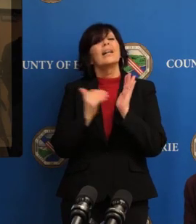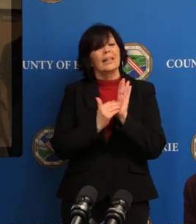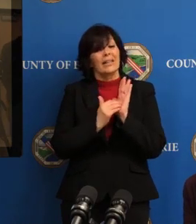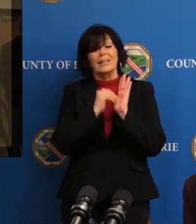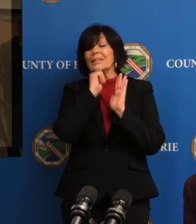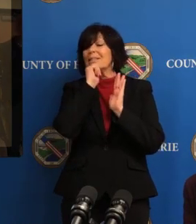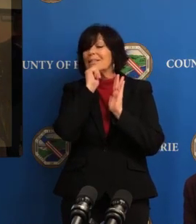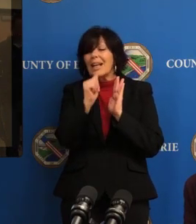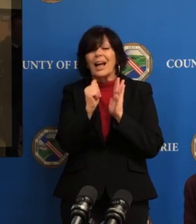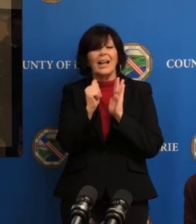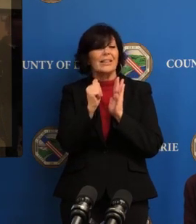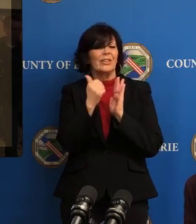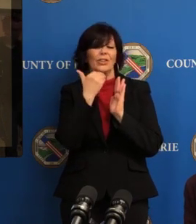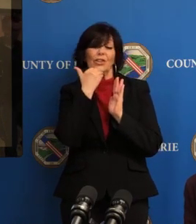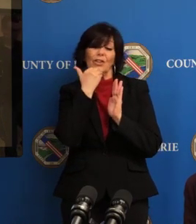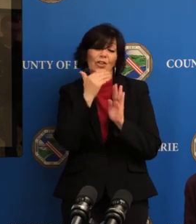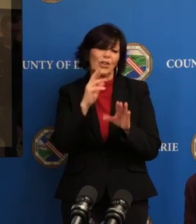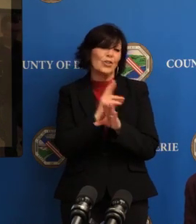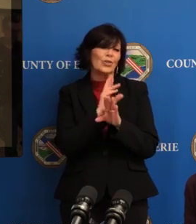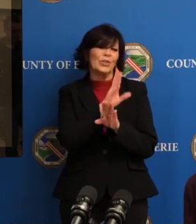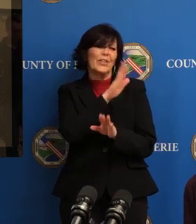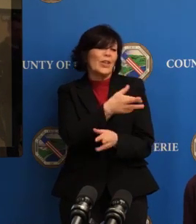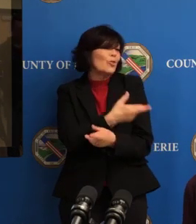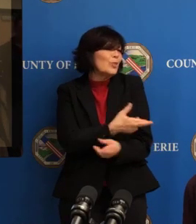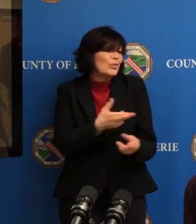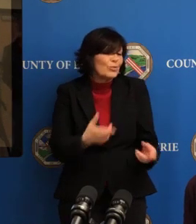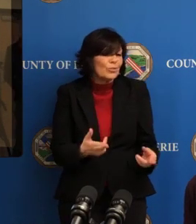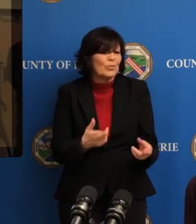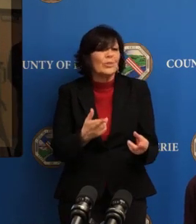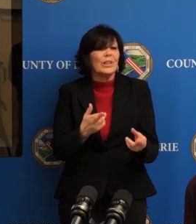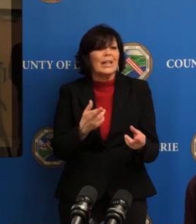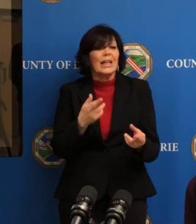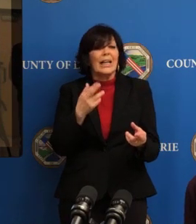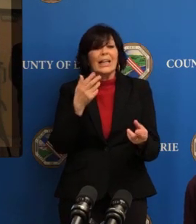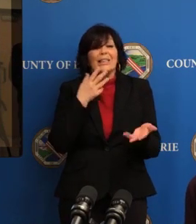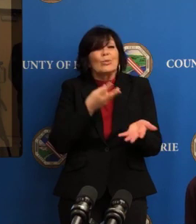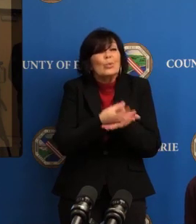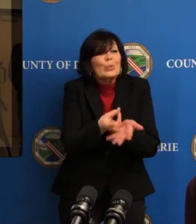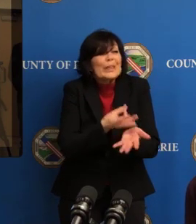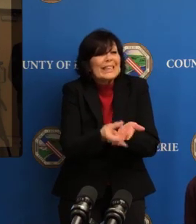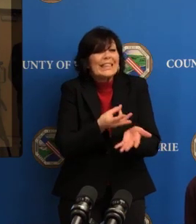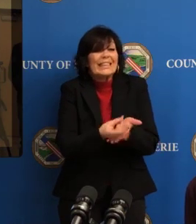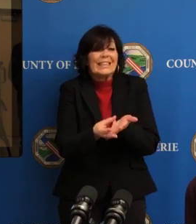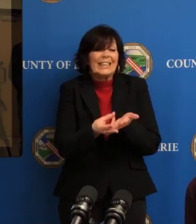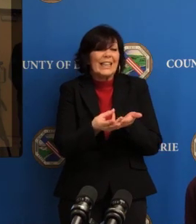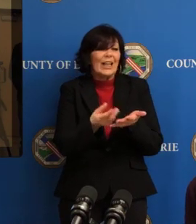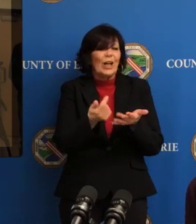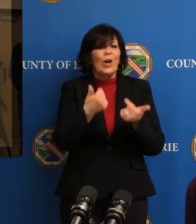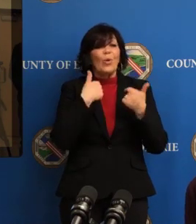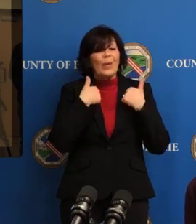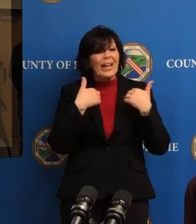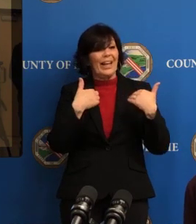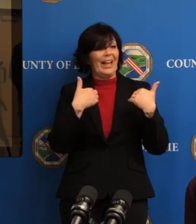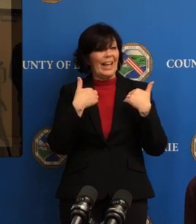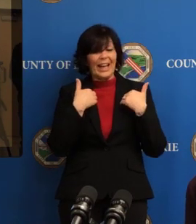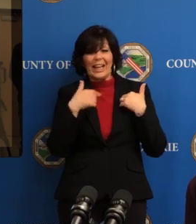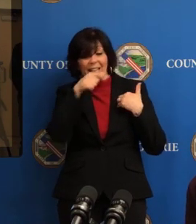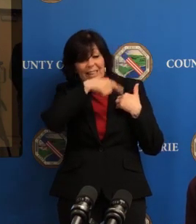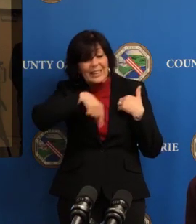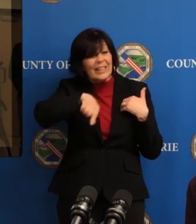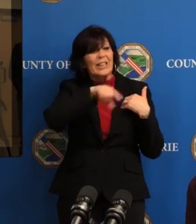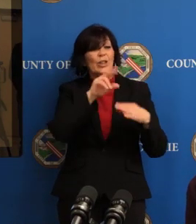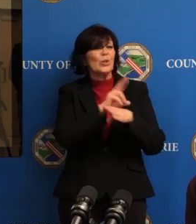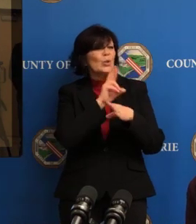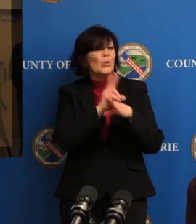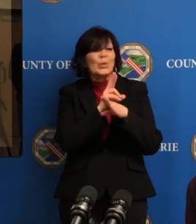it's not a good use of resources. It not only expends the precious PPE that we have in our community, it also